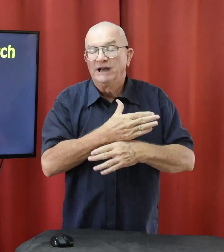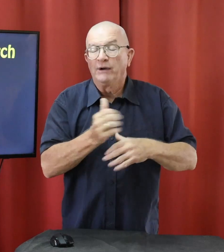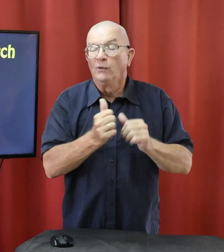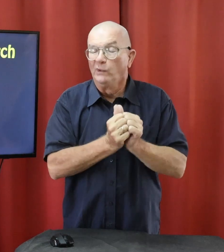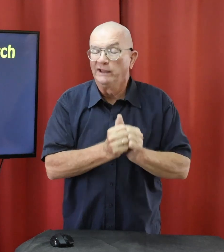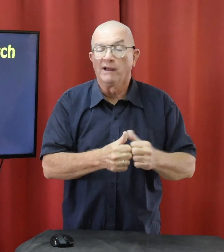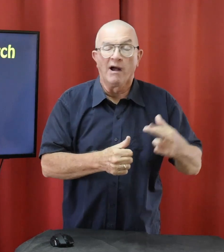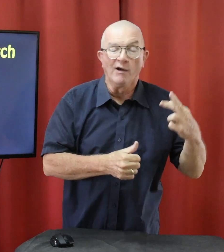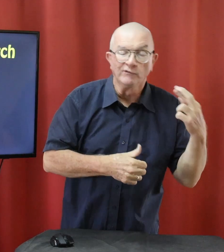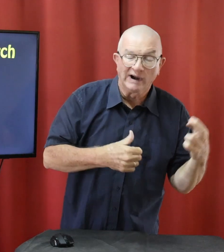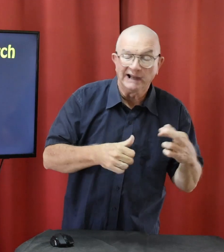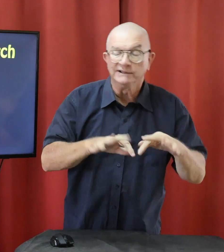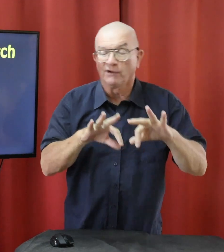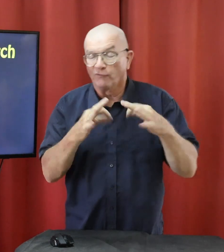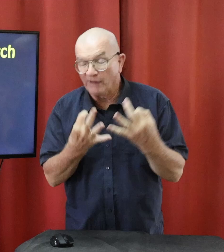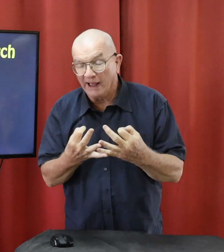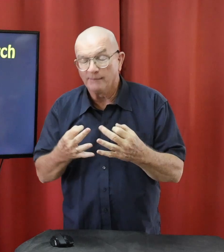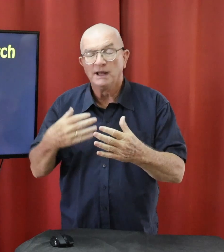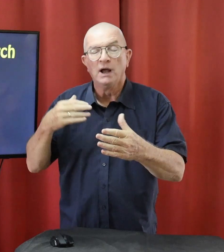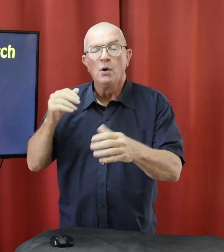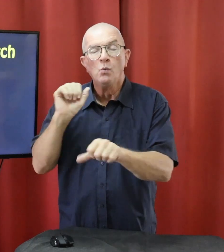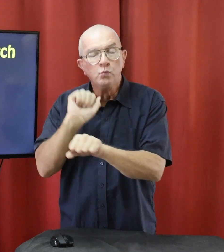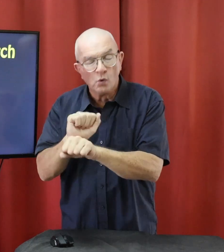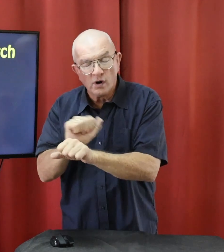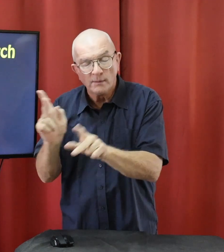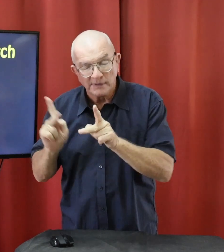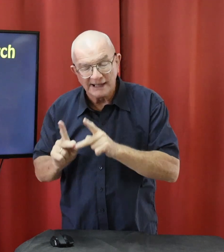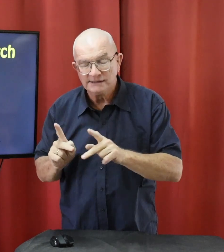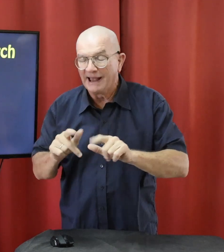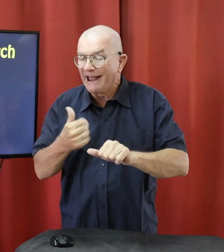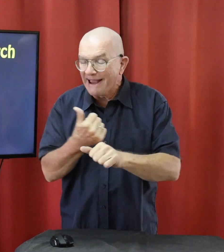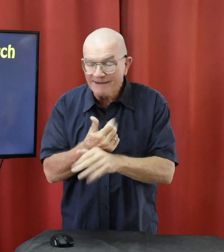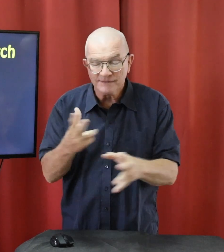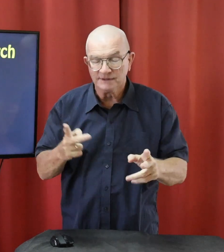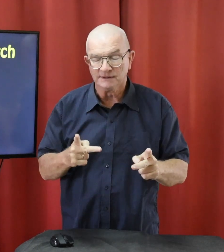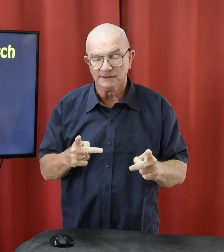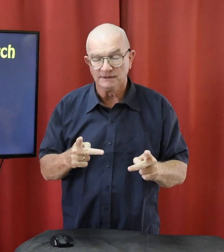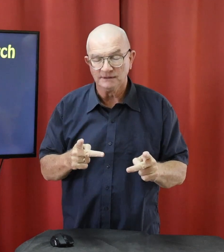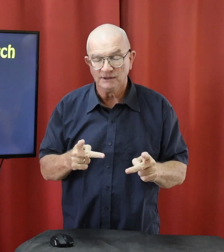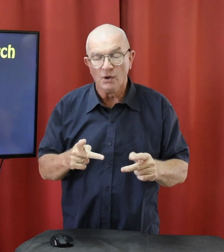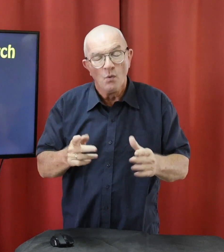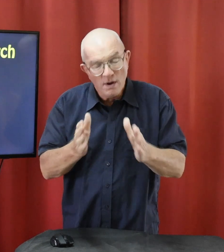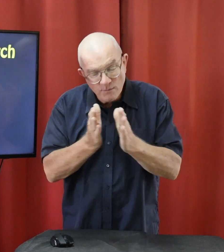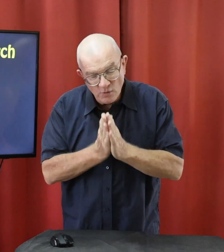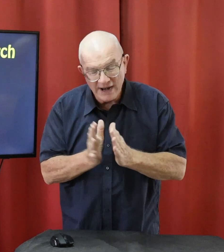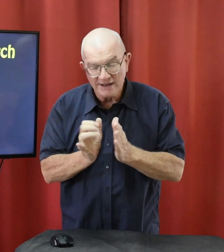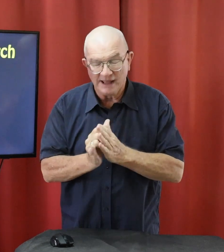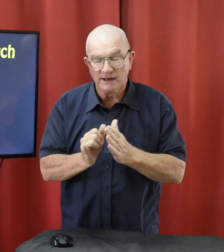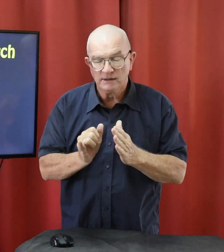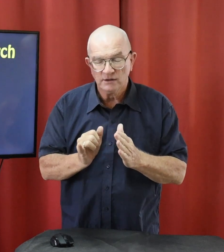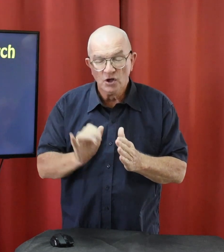Help us to share with others, our friends and families, our co-workers, every place,